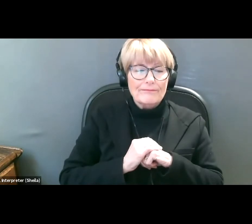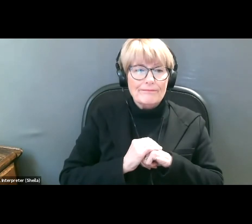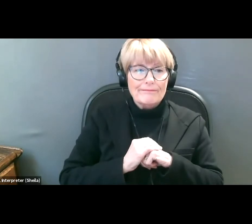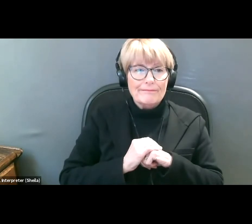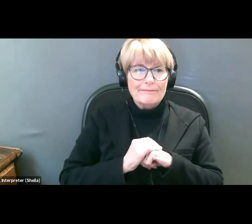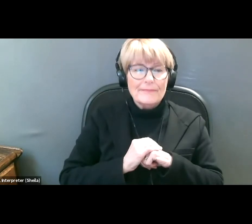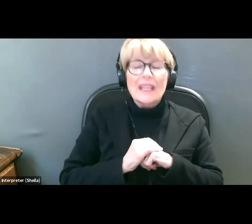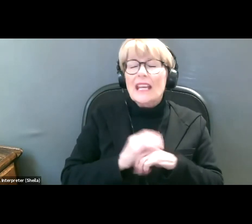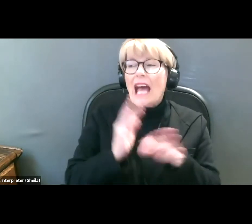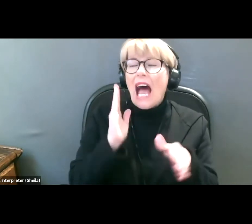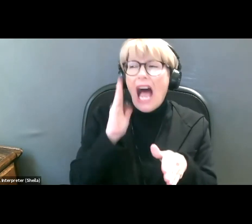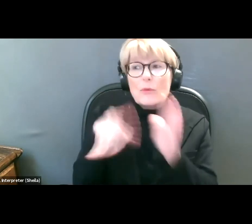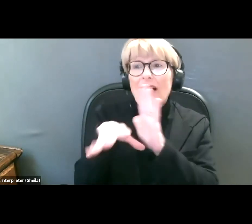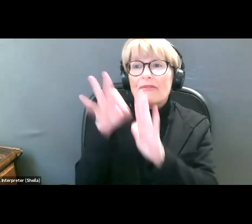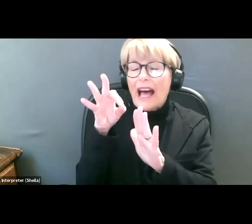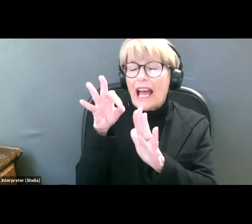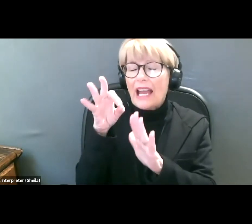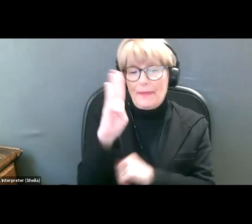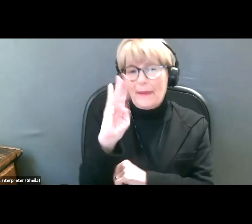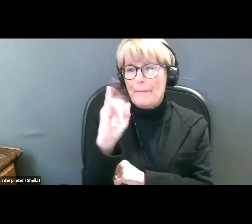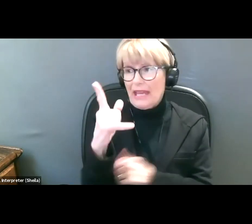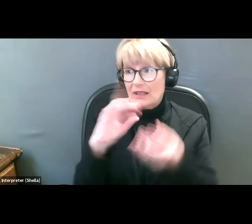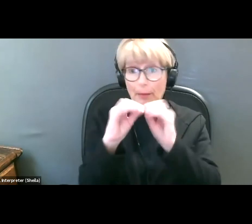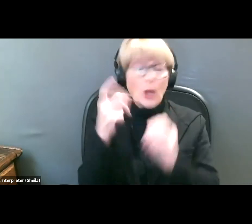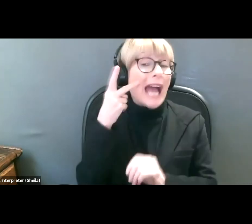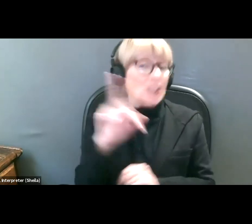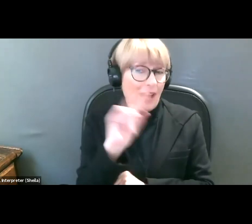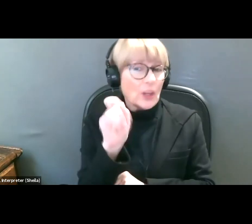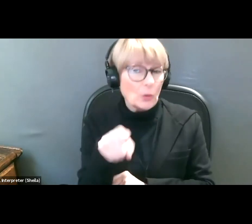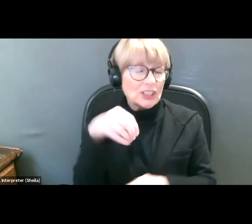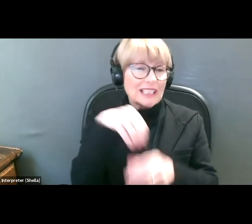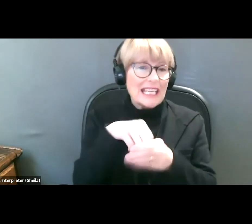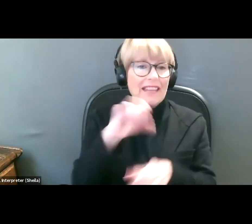I'll find the bill number. I saw the question in the